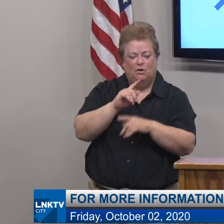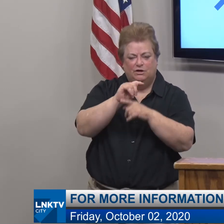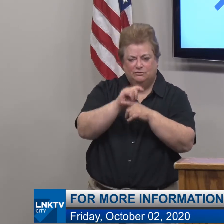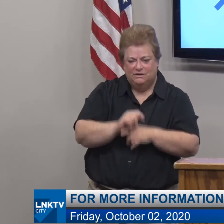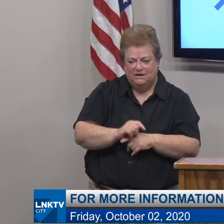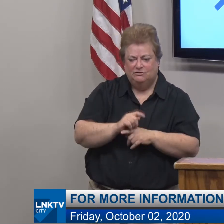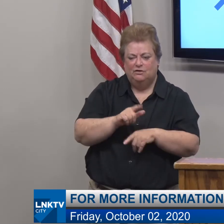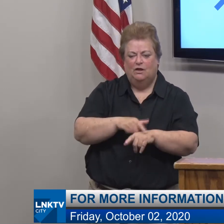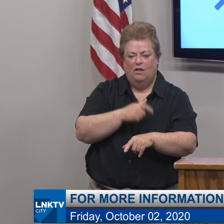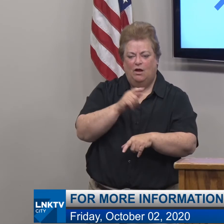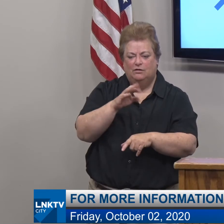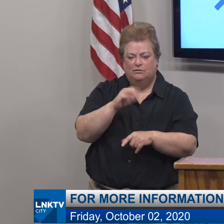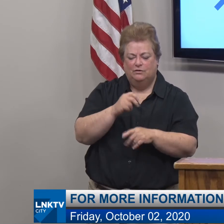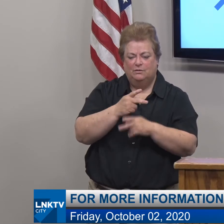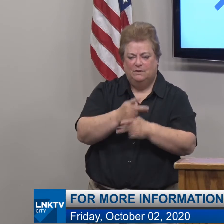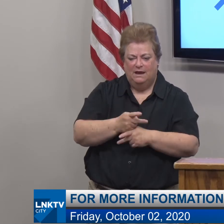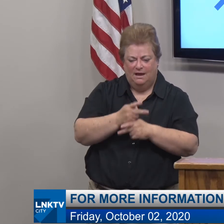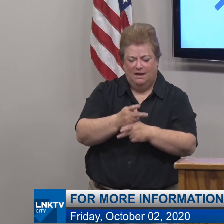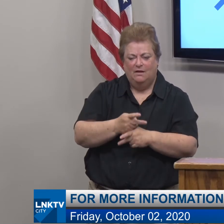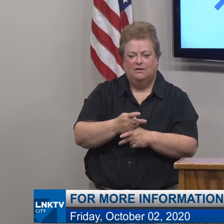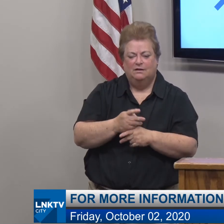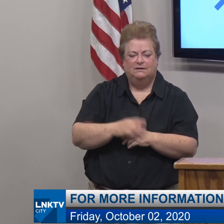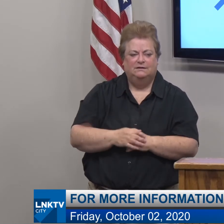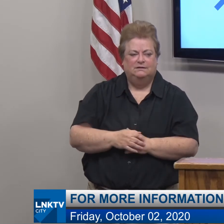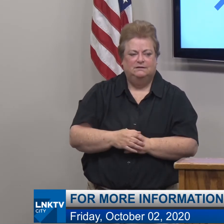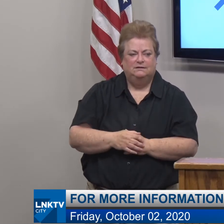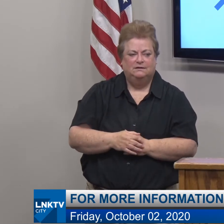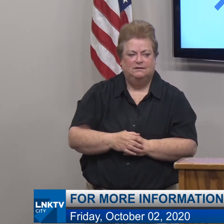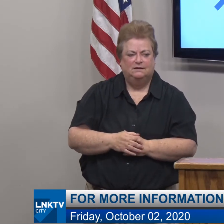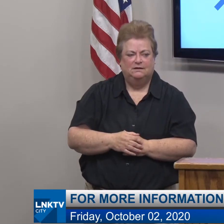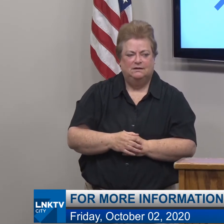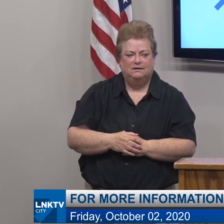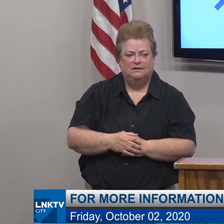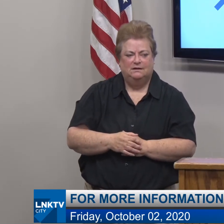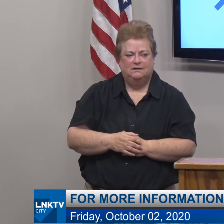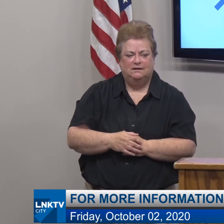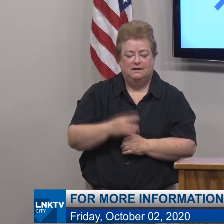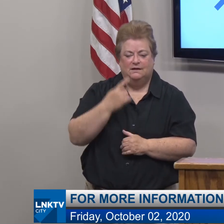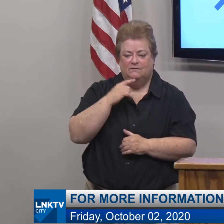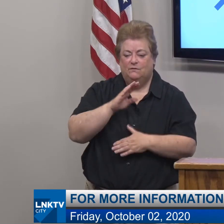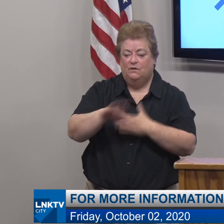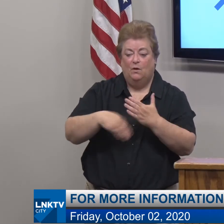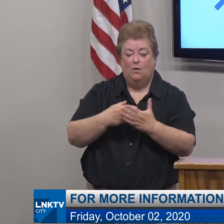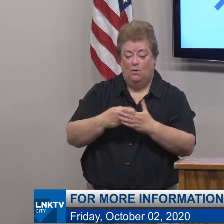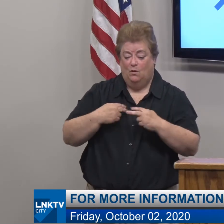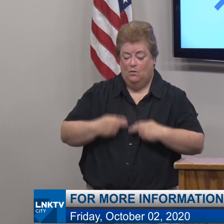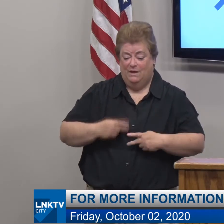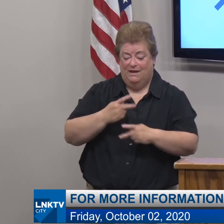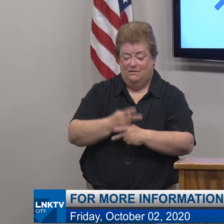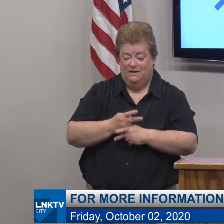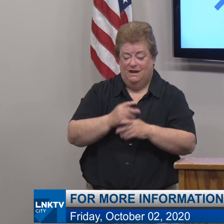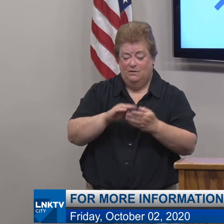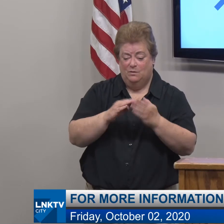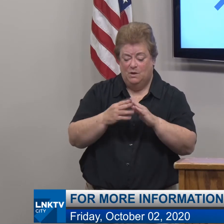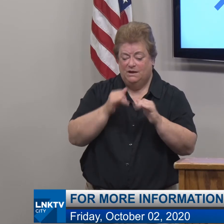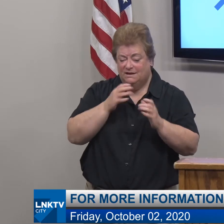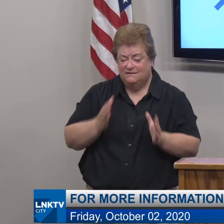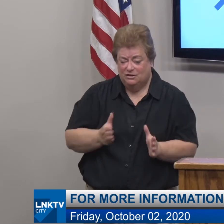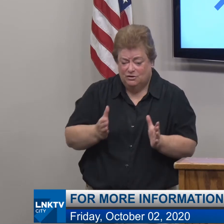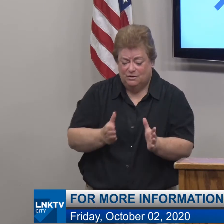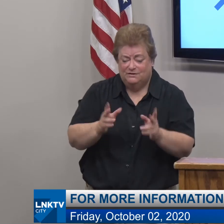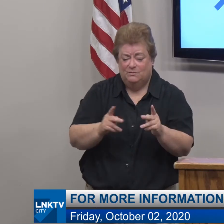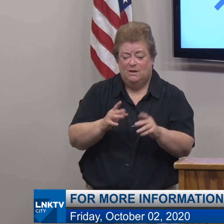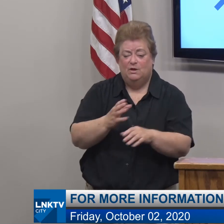care, and aging services representatives. The entire healthcare community is encouraging people to get a